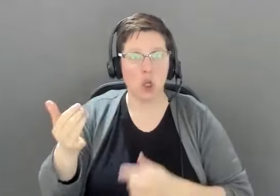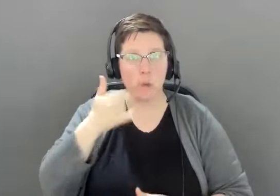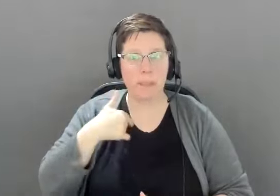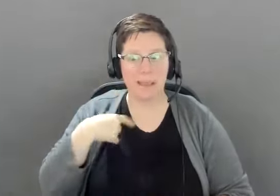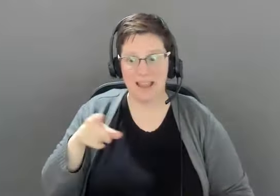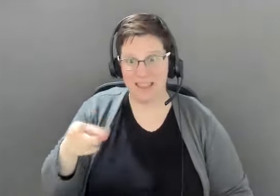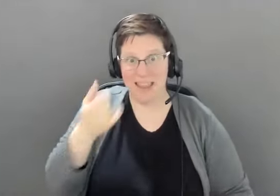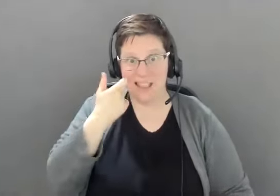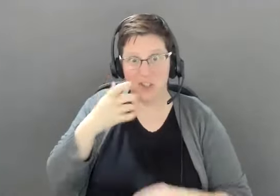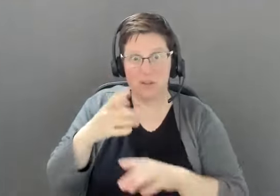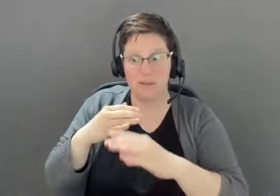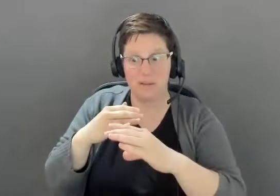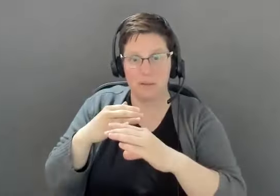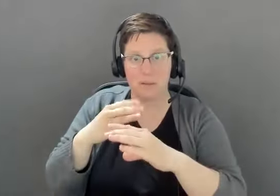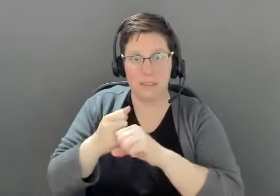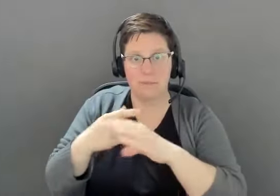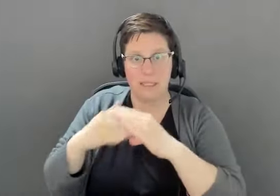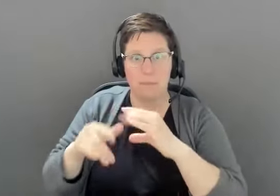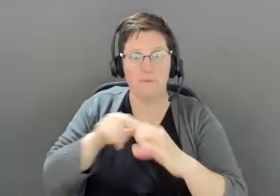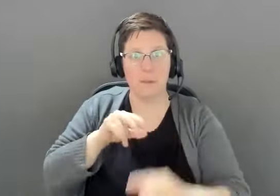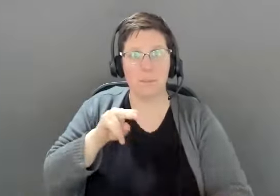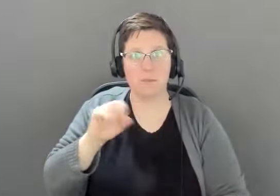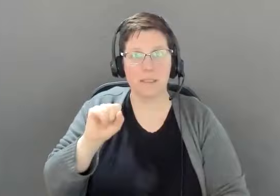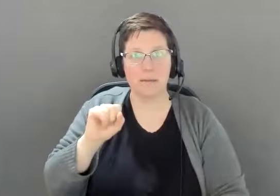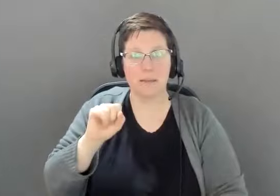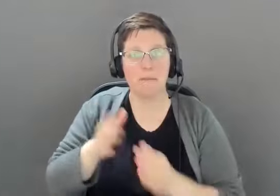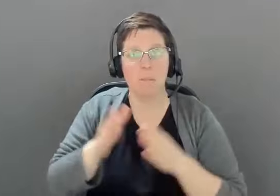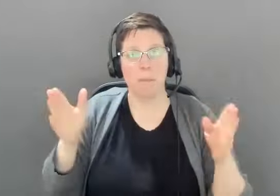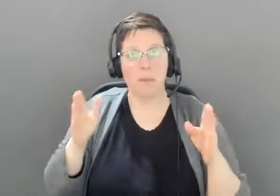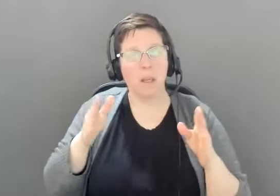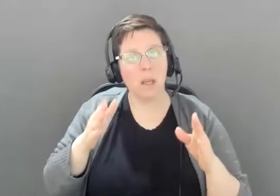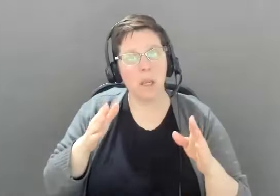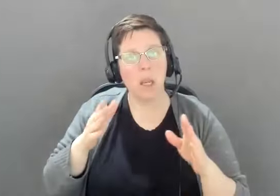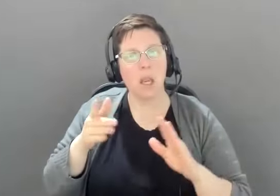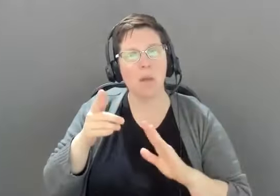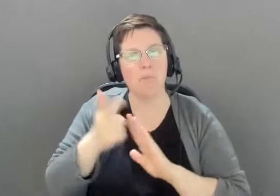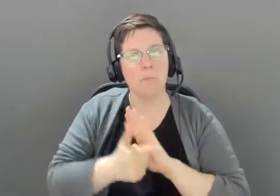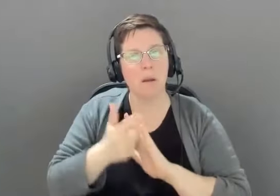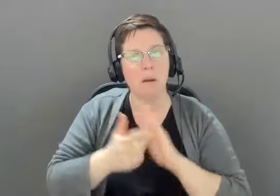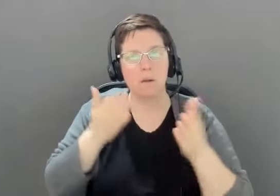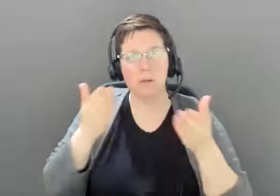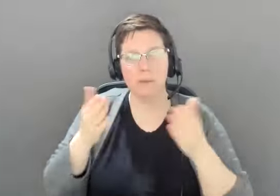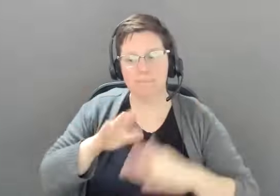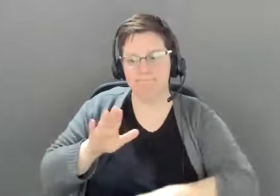an email and a letter from the Nova Scotia Public Prosecution Service advising them that they were aware